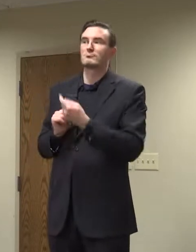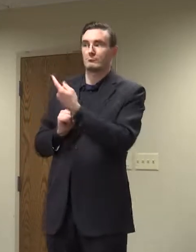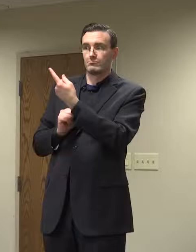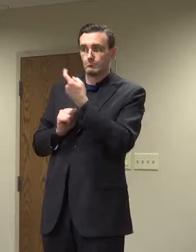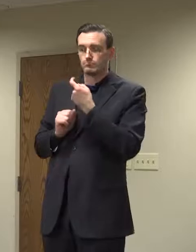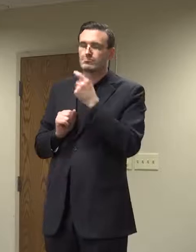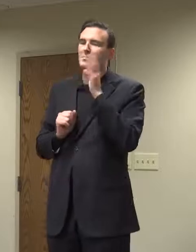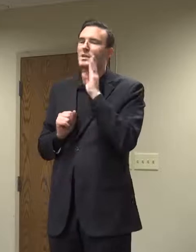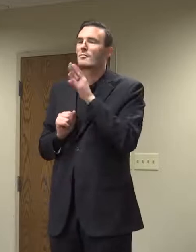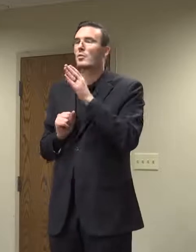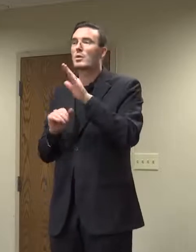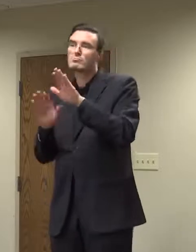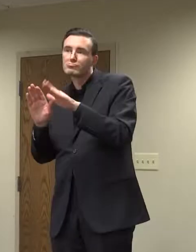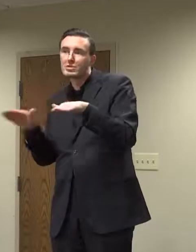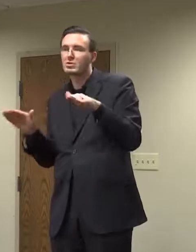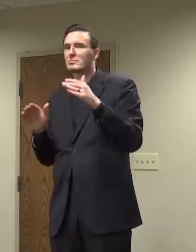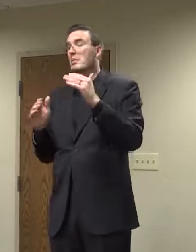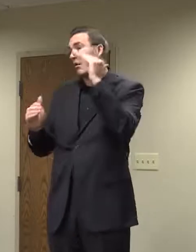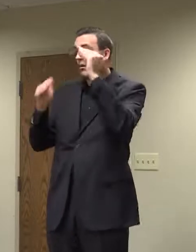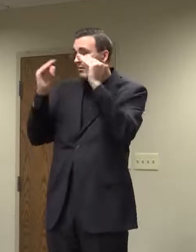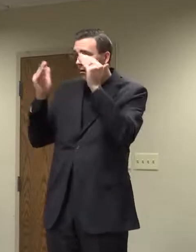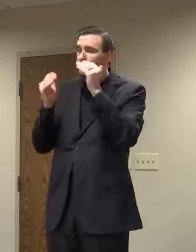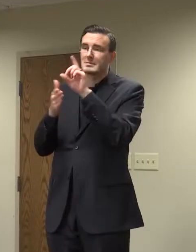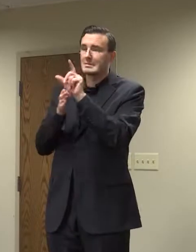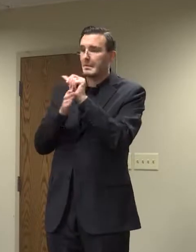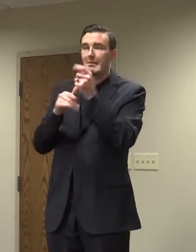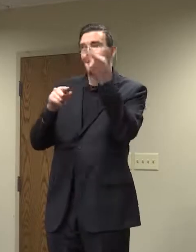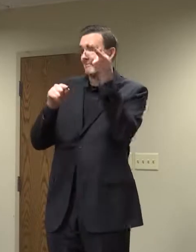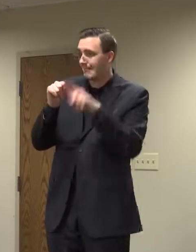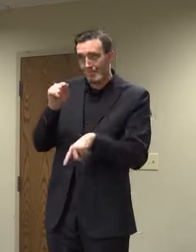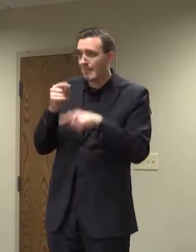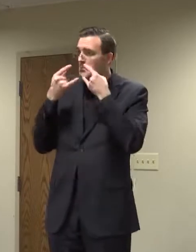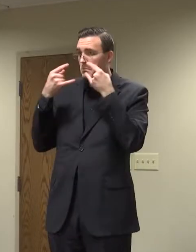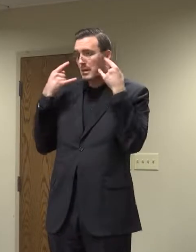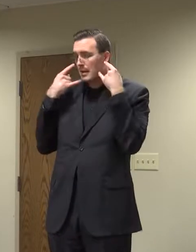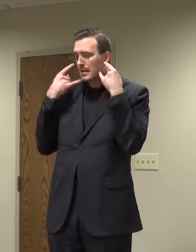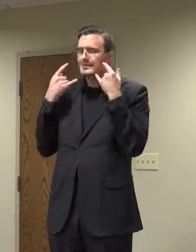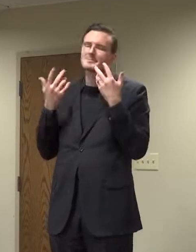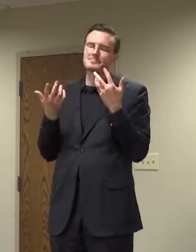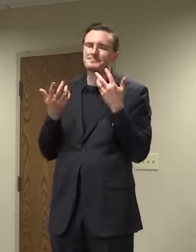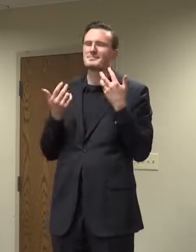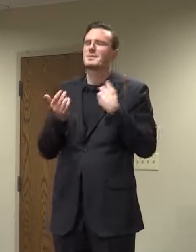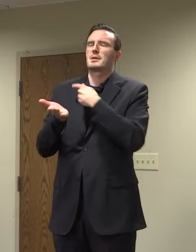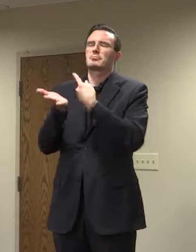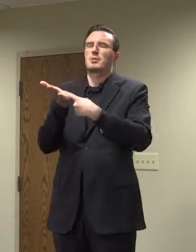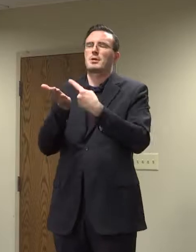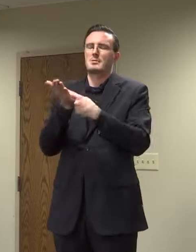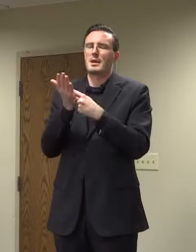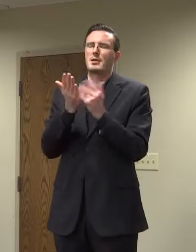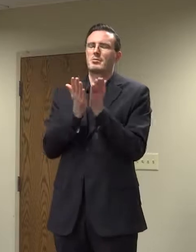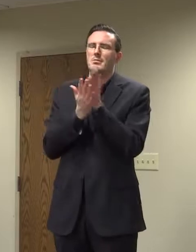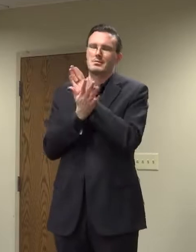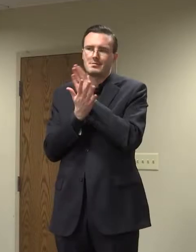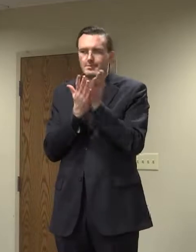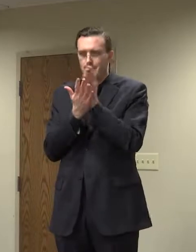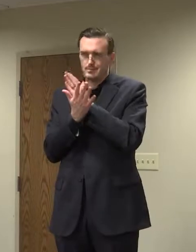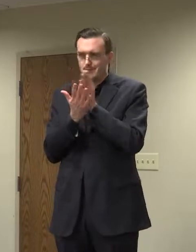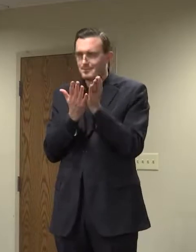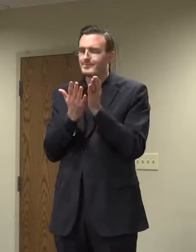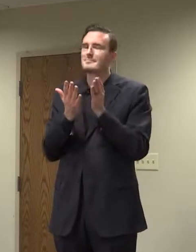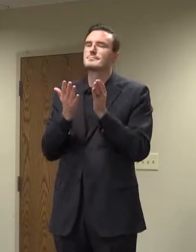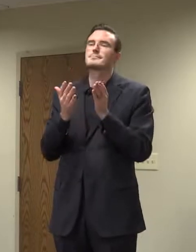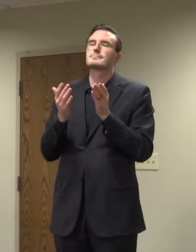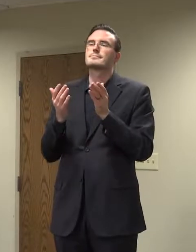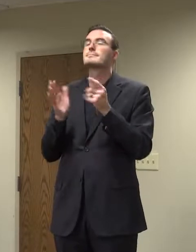with disabilities, and we've said a face shield. We talk about the hierarchy of face coverings. So today you heard about people performing the test needing